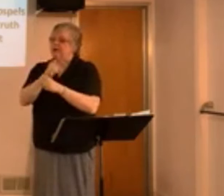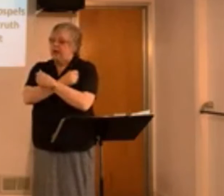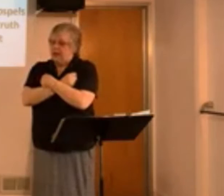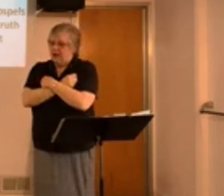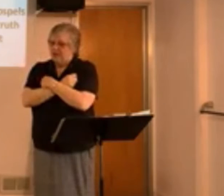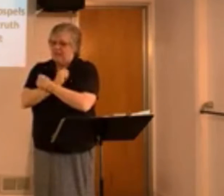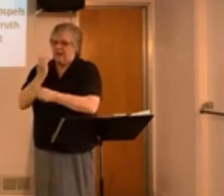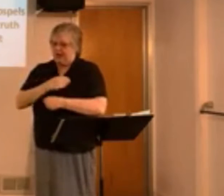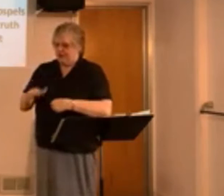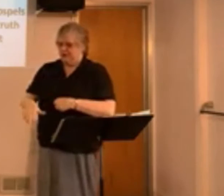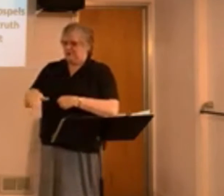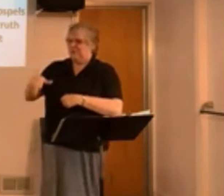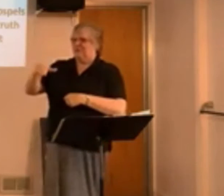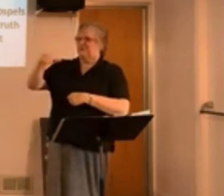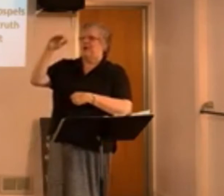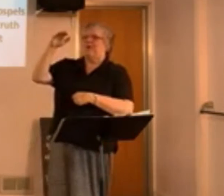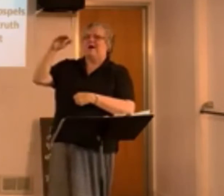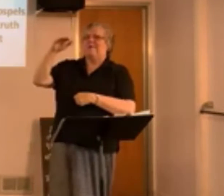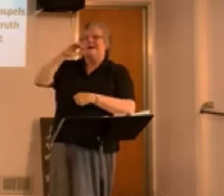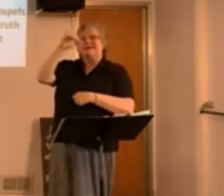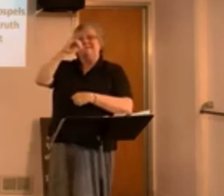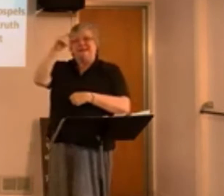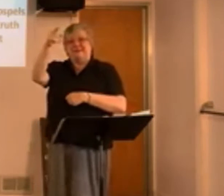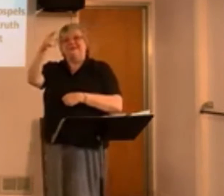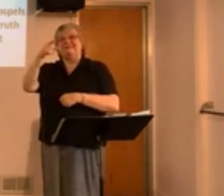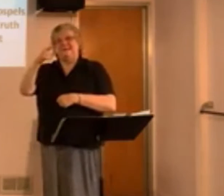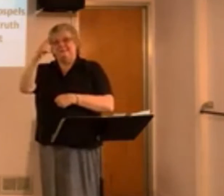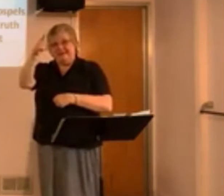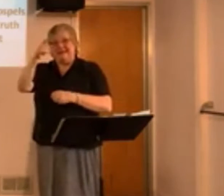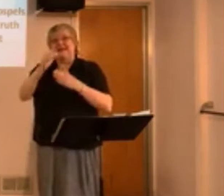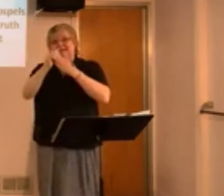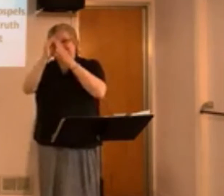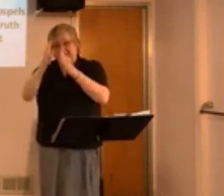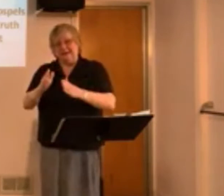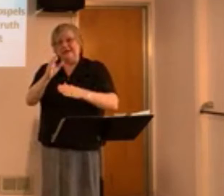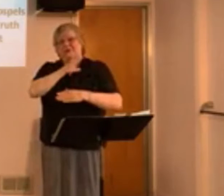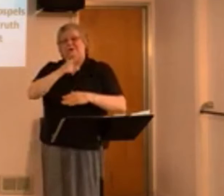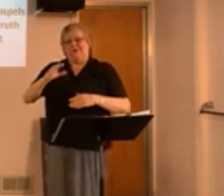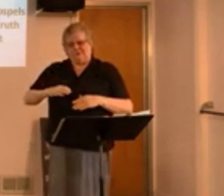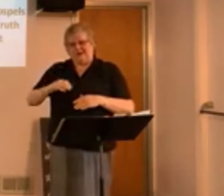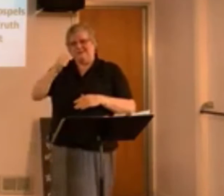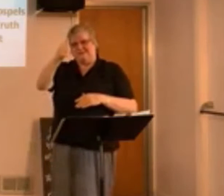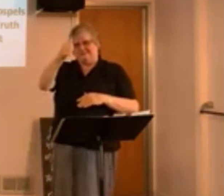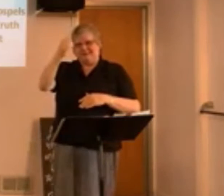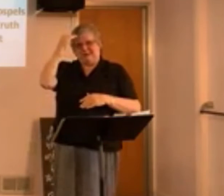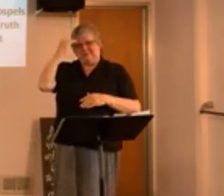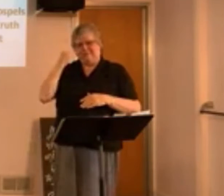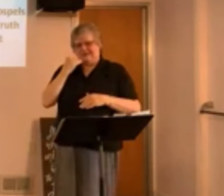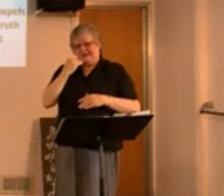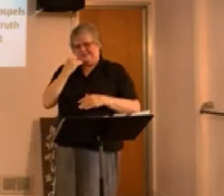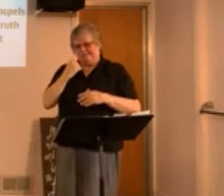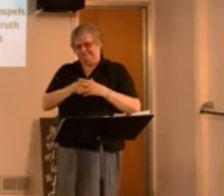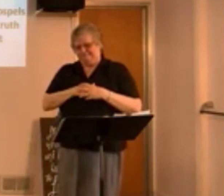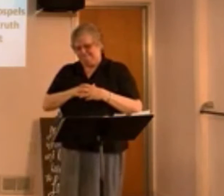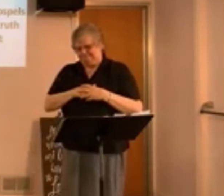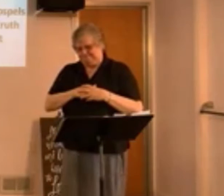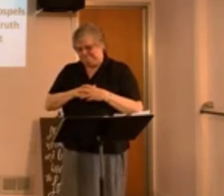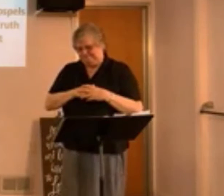us grow up in every way into Him who is the head, Christ. Now,